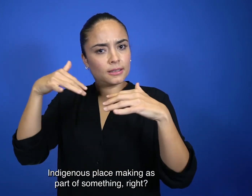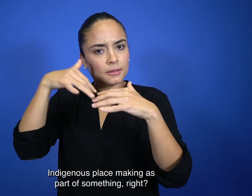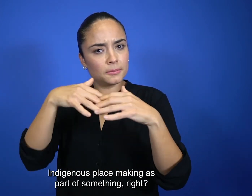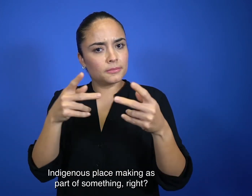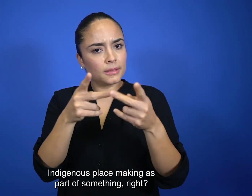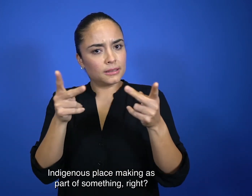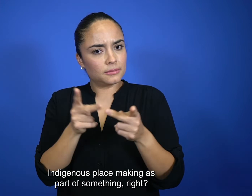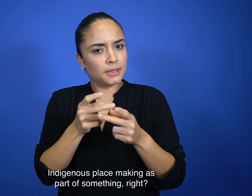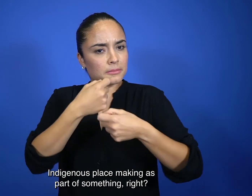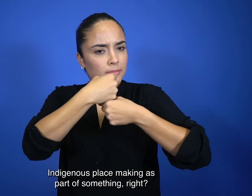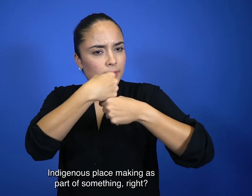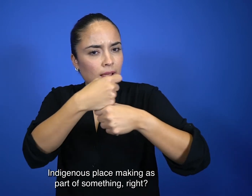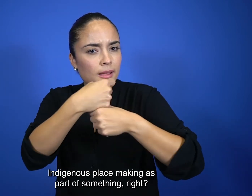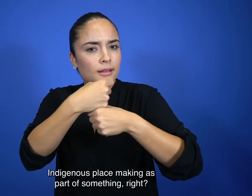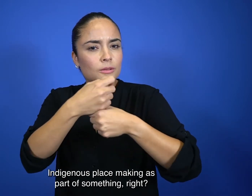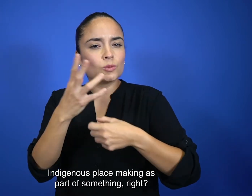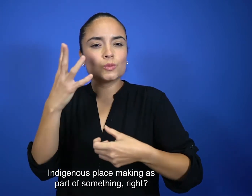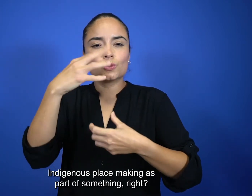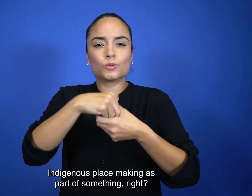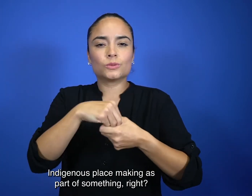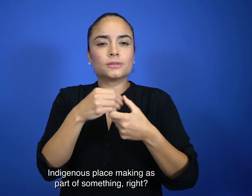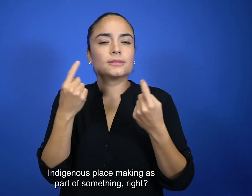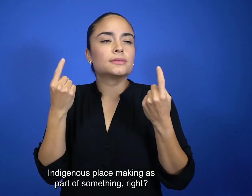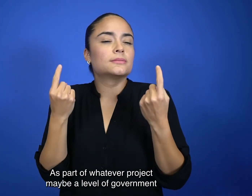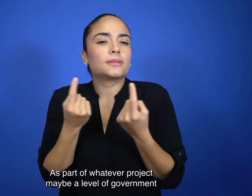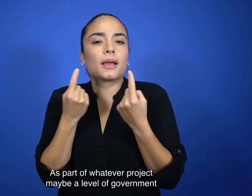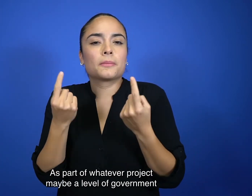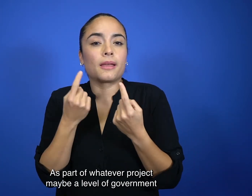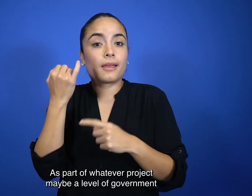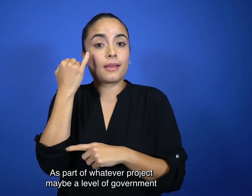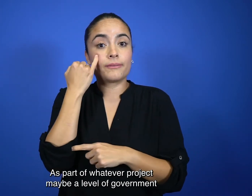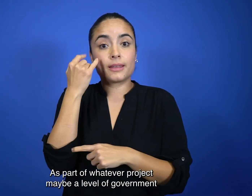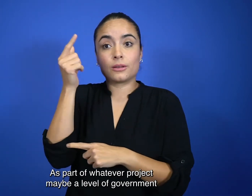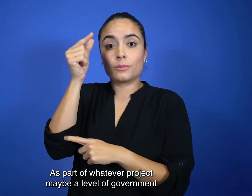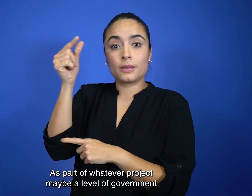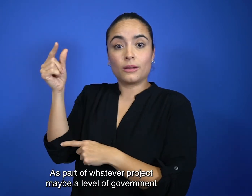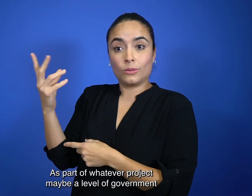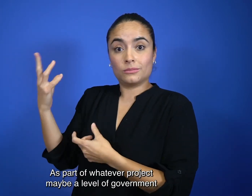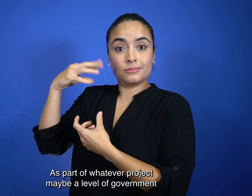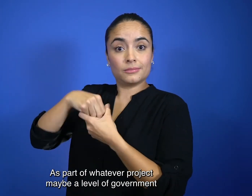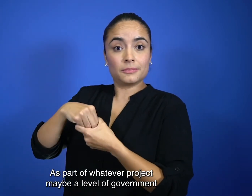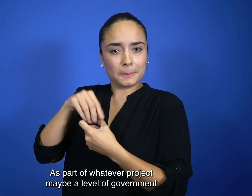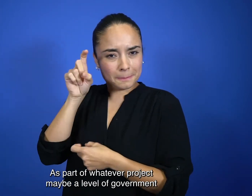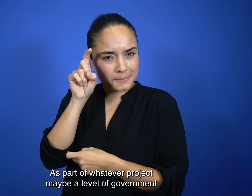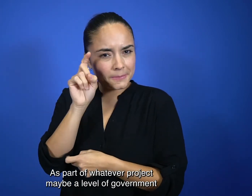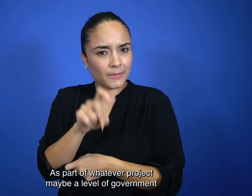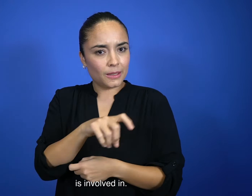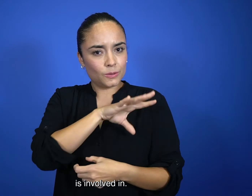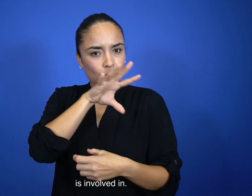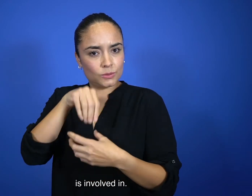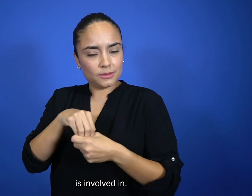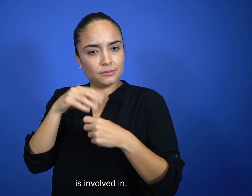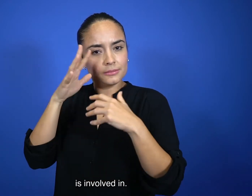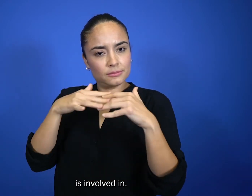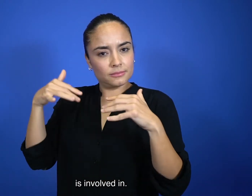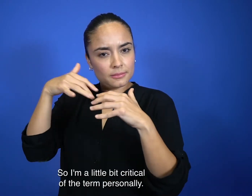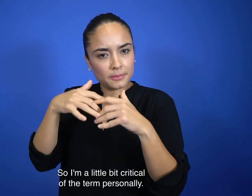Indigenous placemaking as part of something, right? As part of whatever project maybe a level of government is involved in.